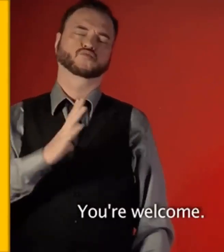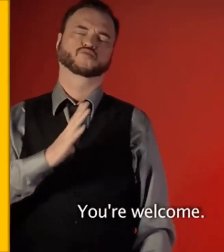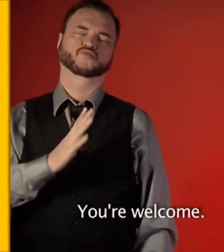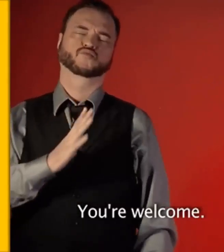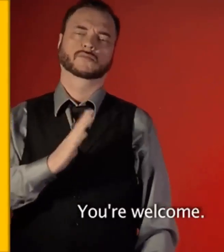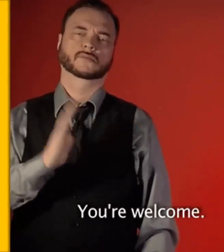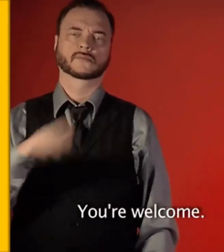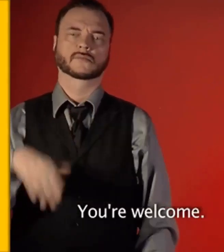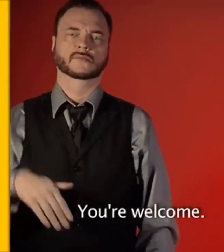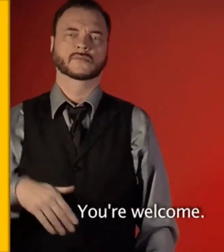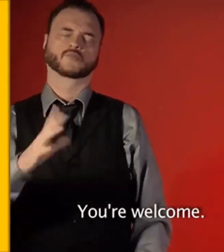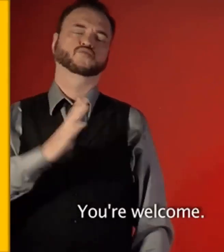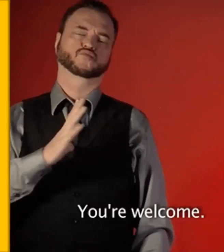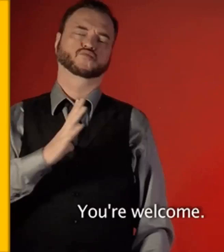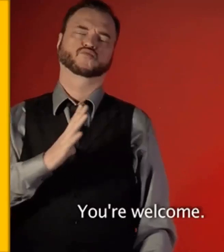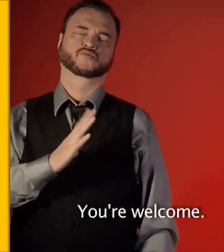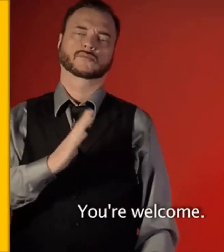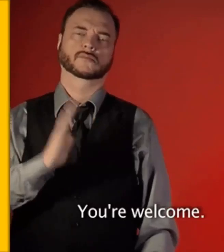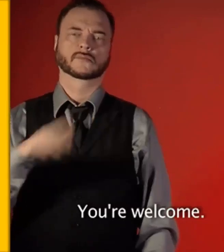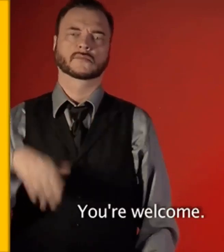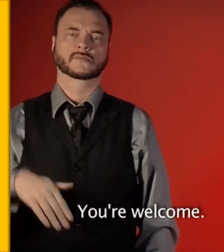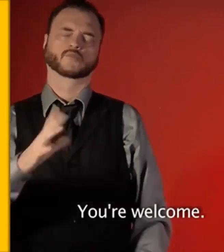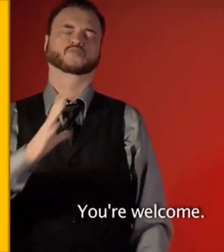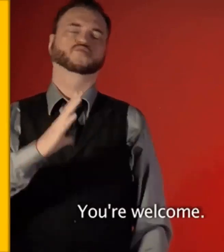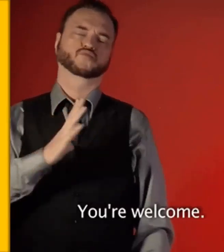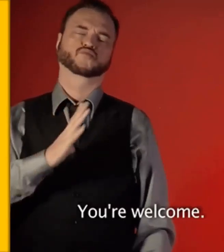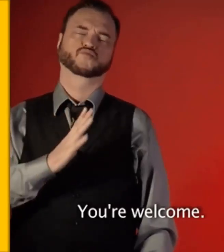You're welcome. All right. That's correct.